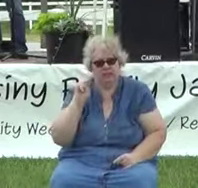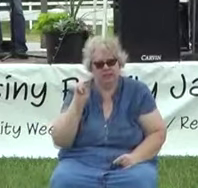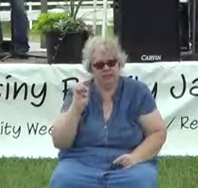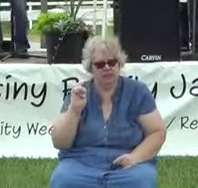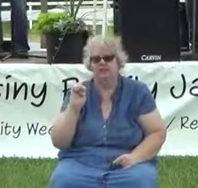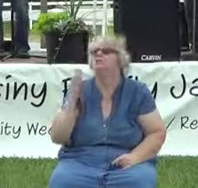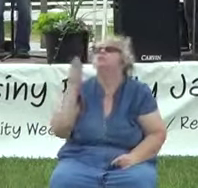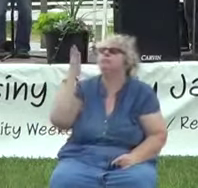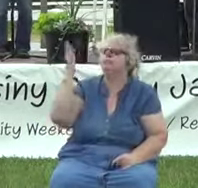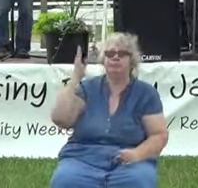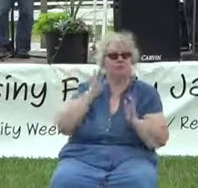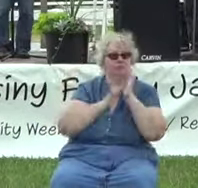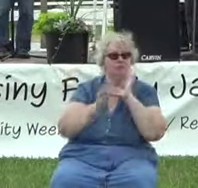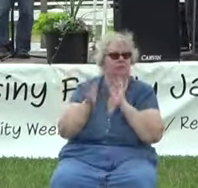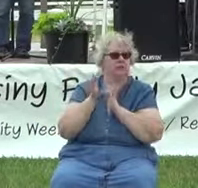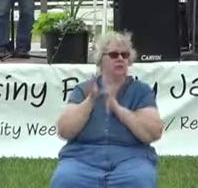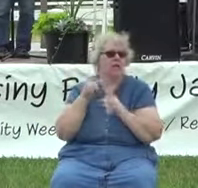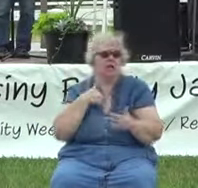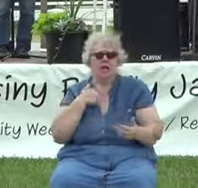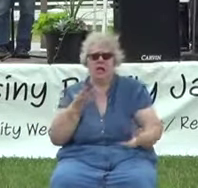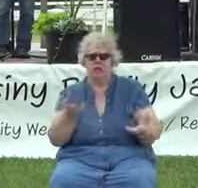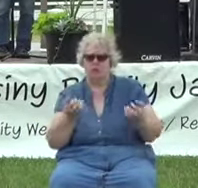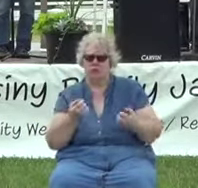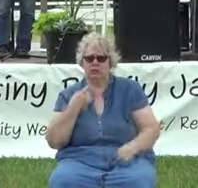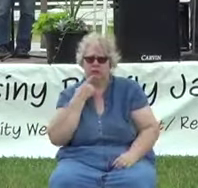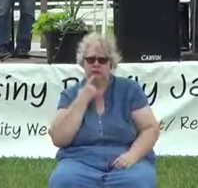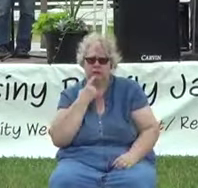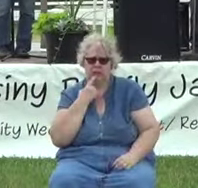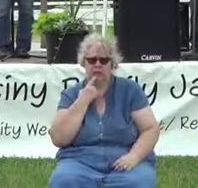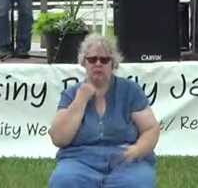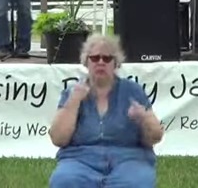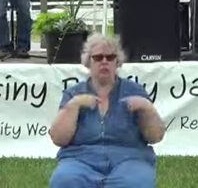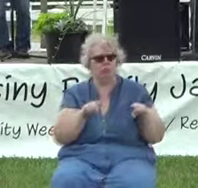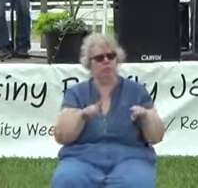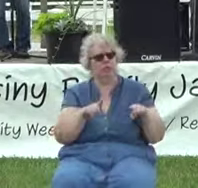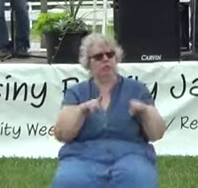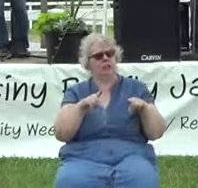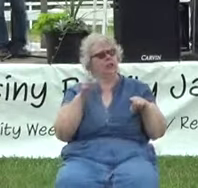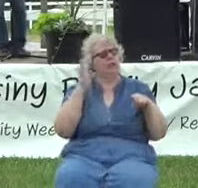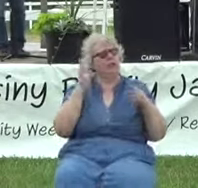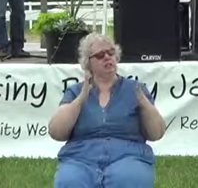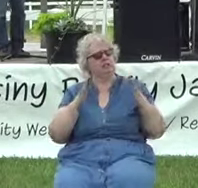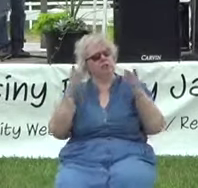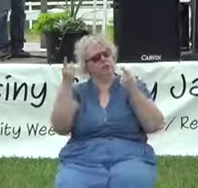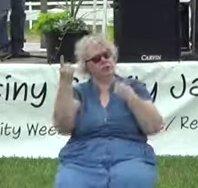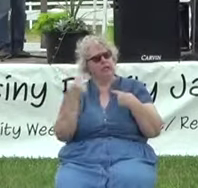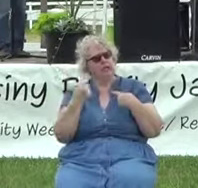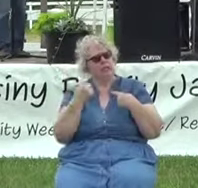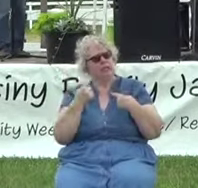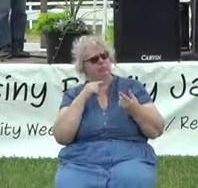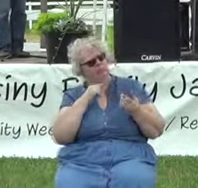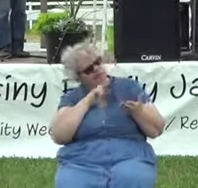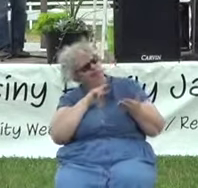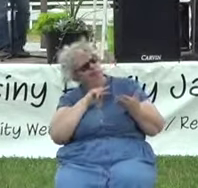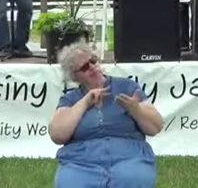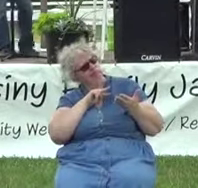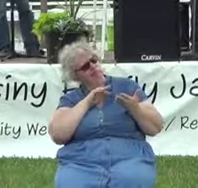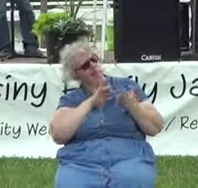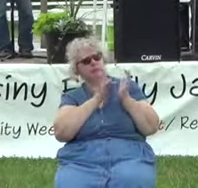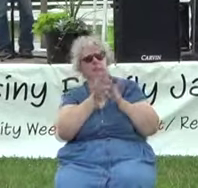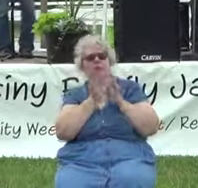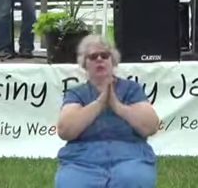You know, I want to just mention, this pastor came to me this morning and he said what he was preaching on, and I was looking at through the Bible, and what came to me